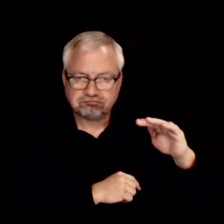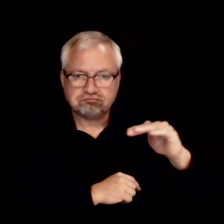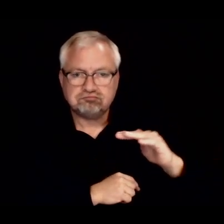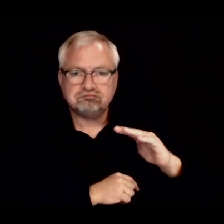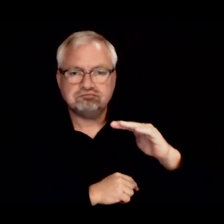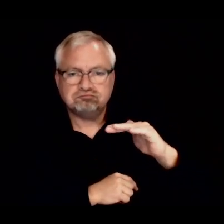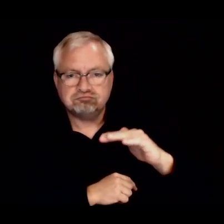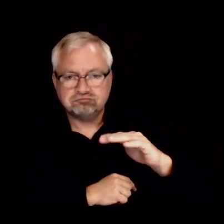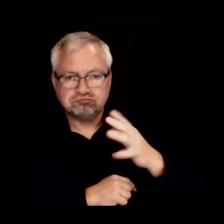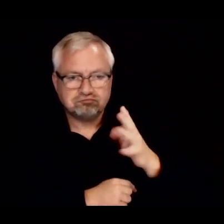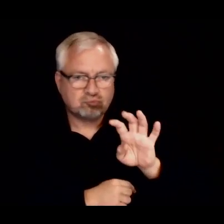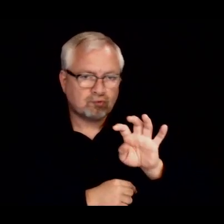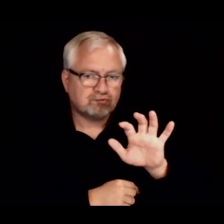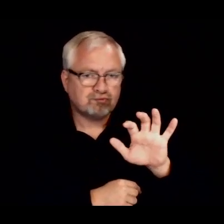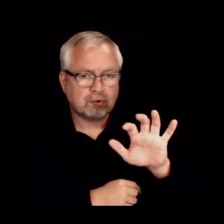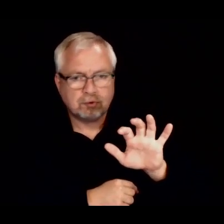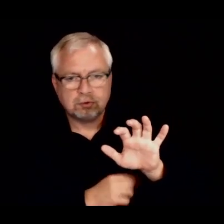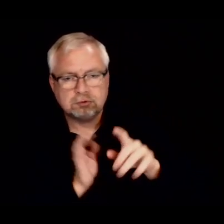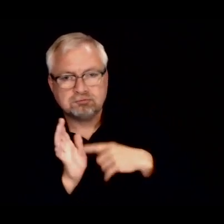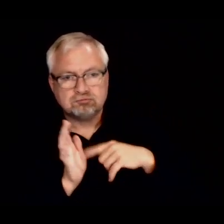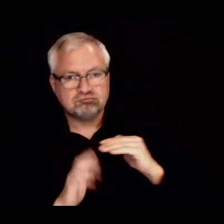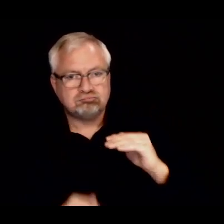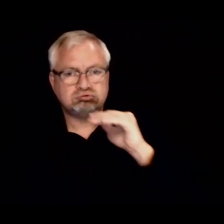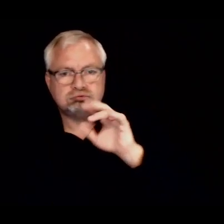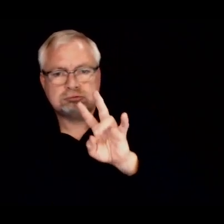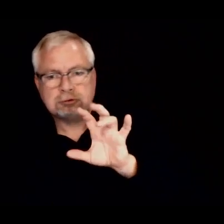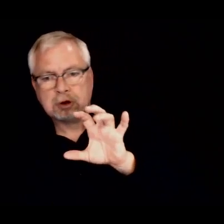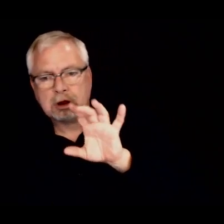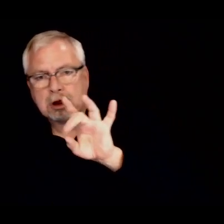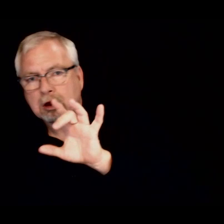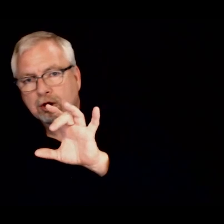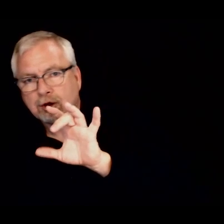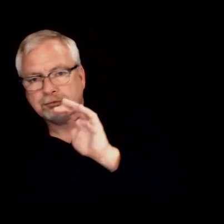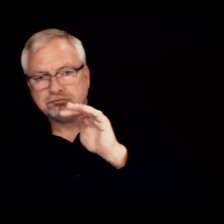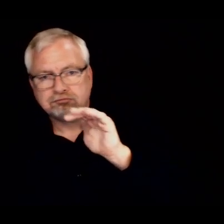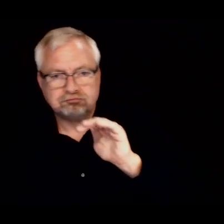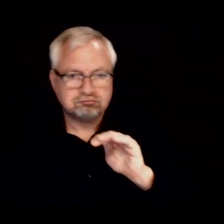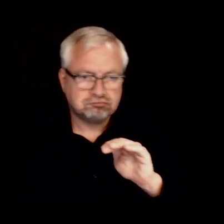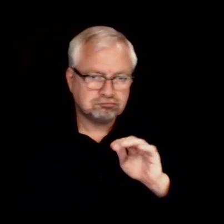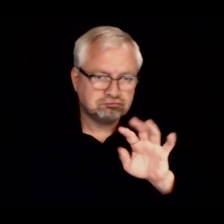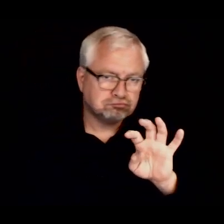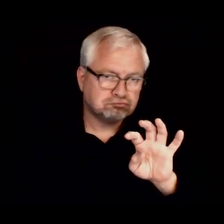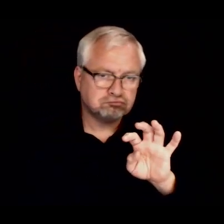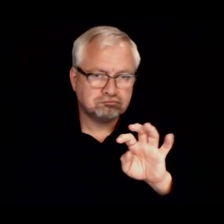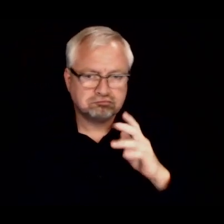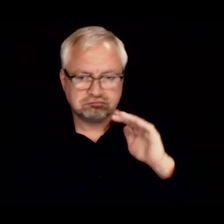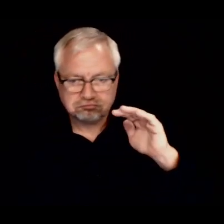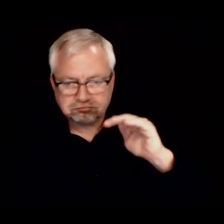700 or even 800 range. But that's a markedly different pattern than what we had been seeing